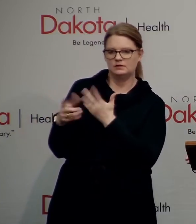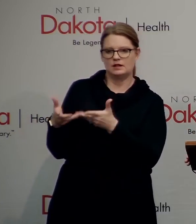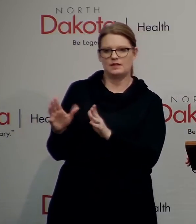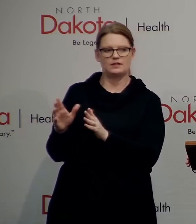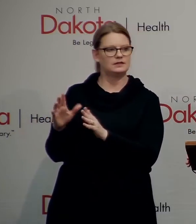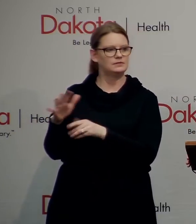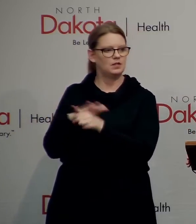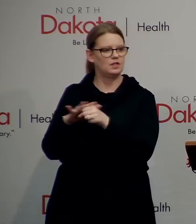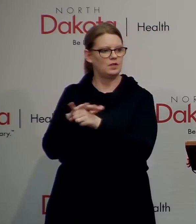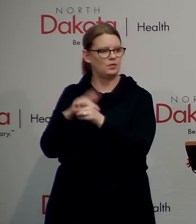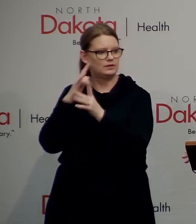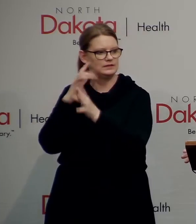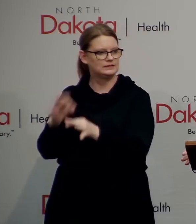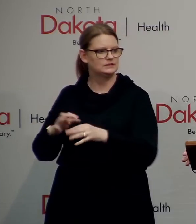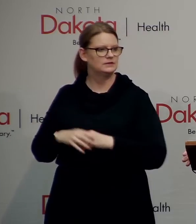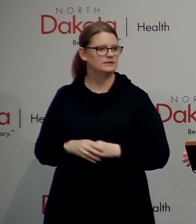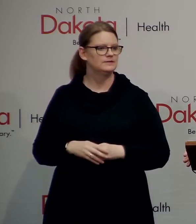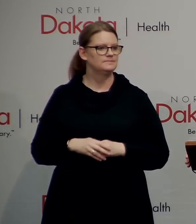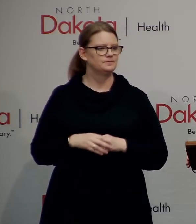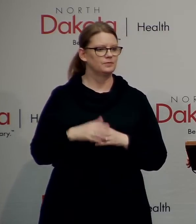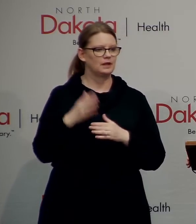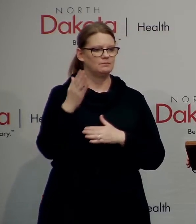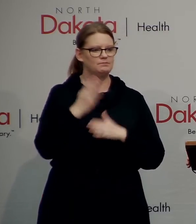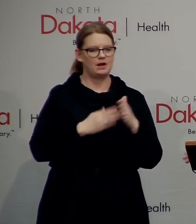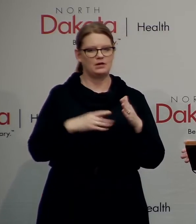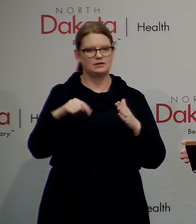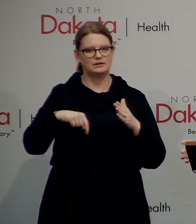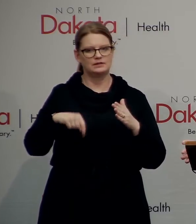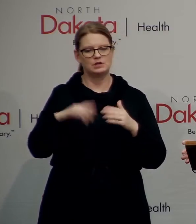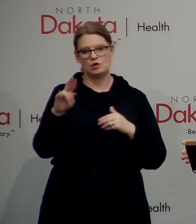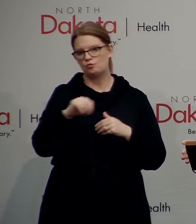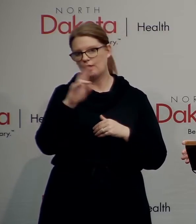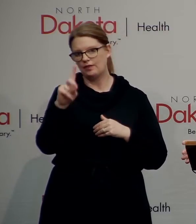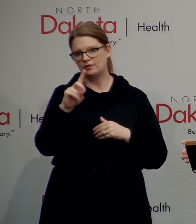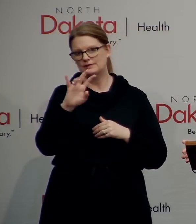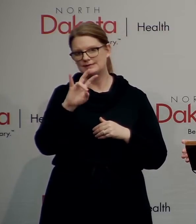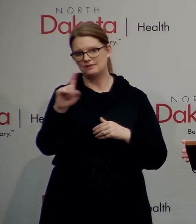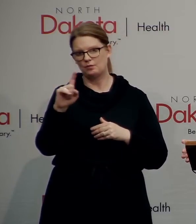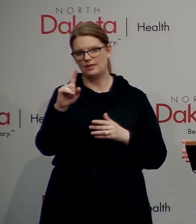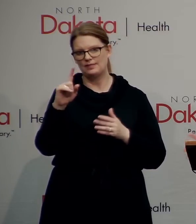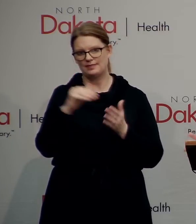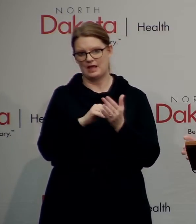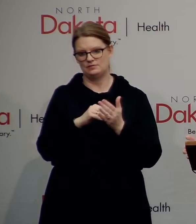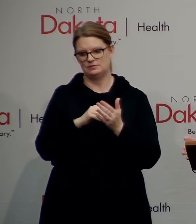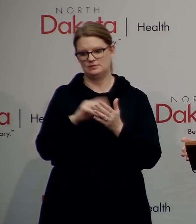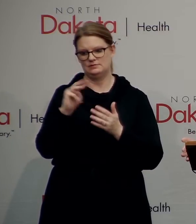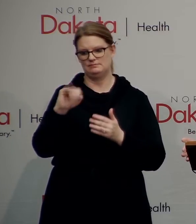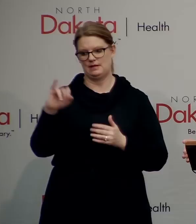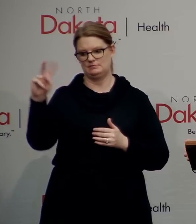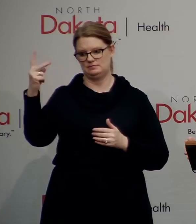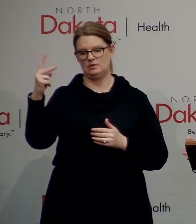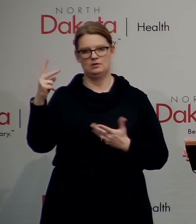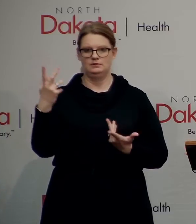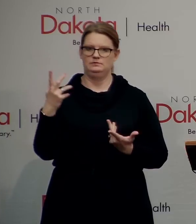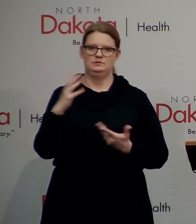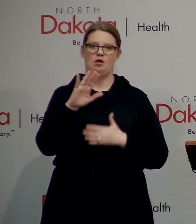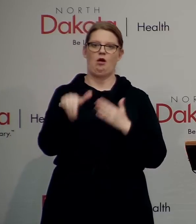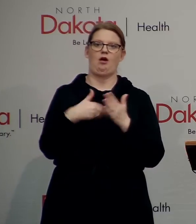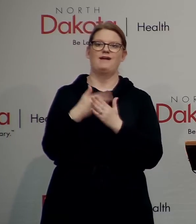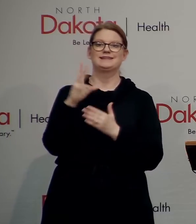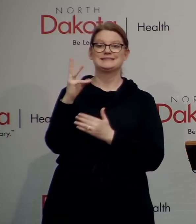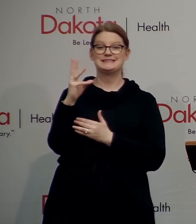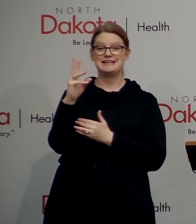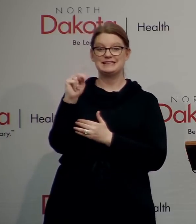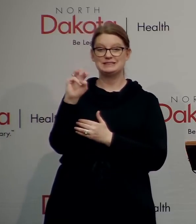to the local decision? Part of this is because North Dakota is 71,000 square miles. We're the size of all 6 New England states